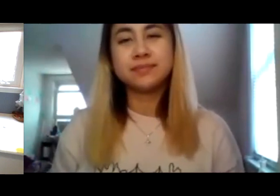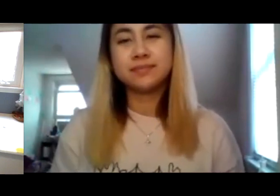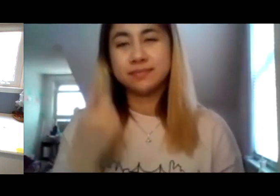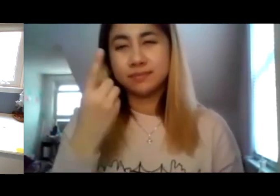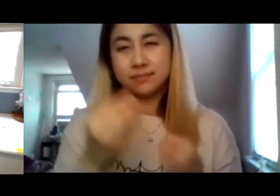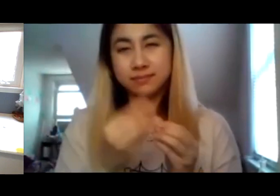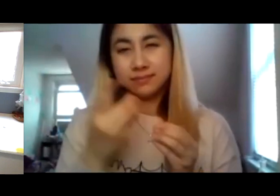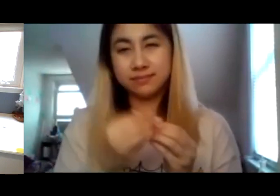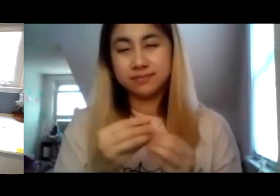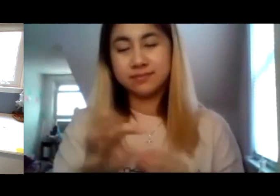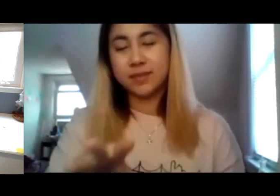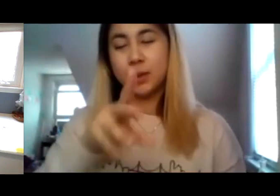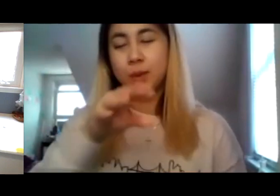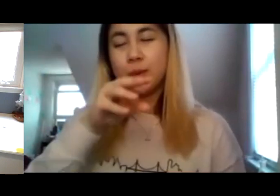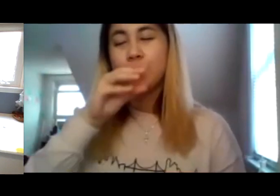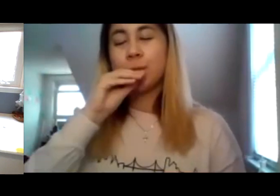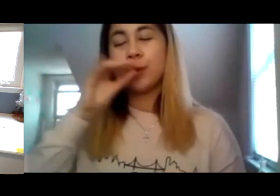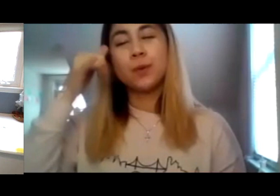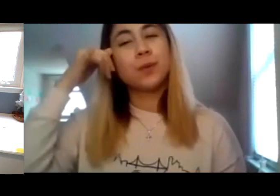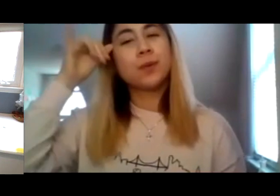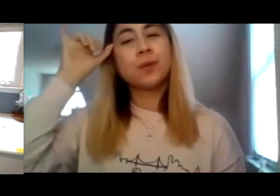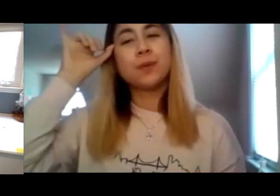One more. Breathe in.